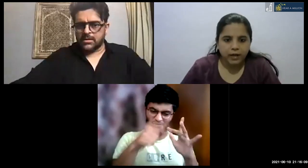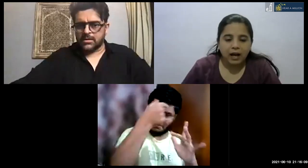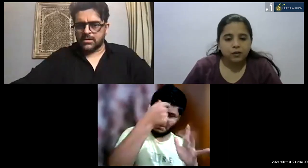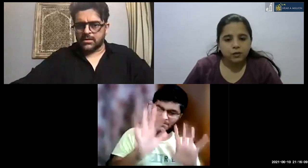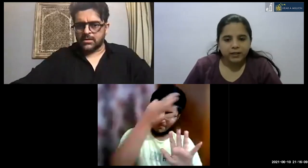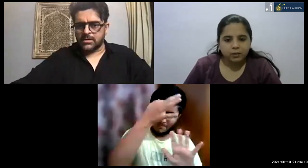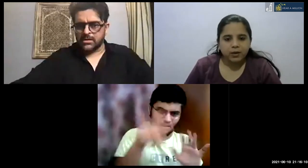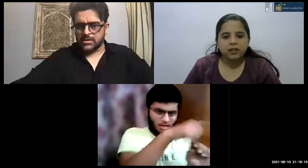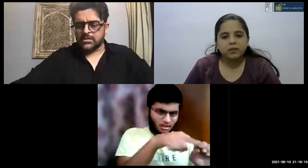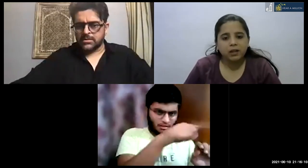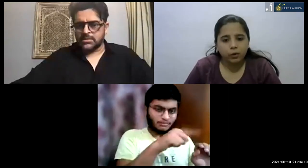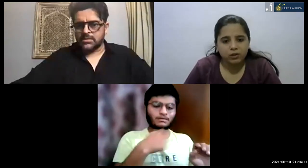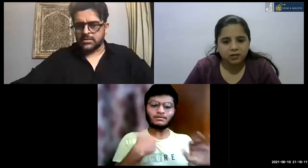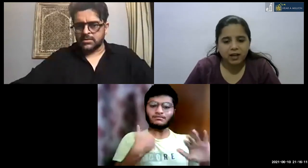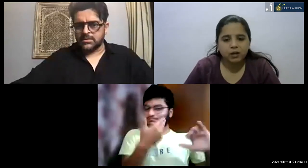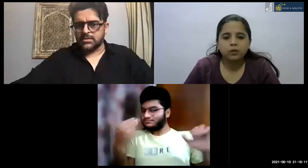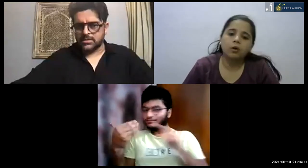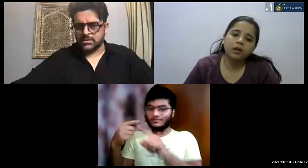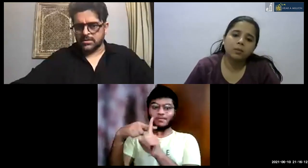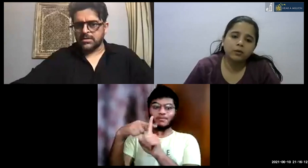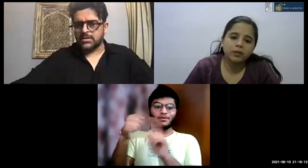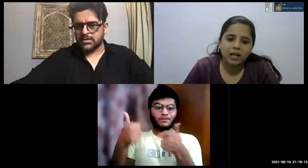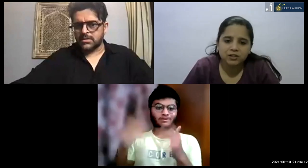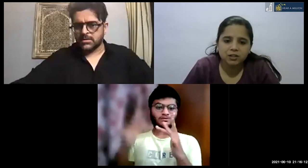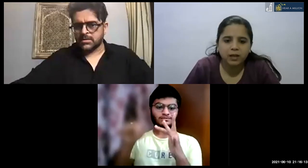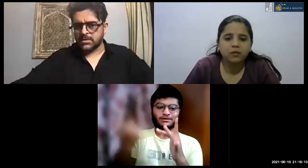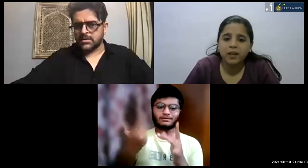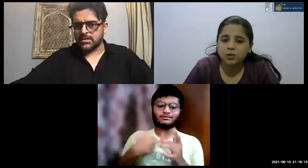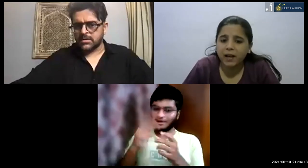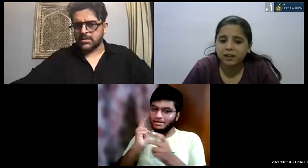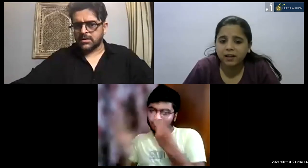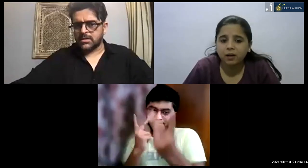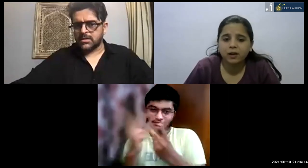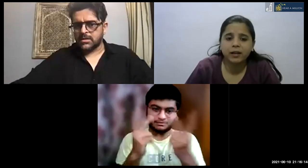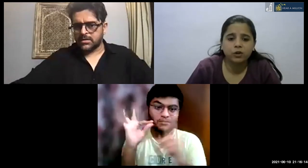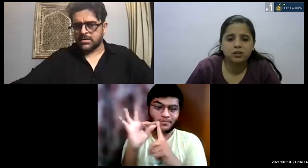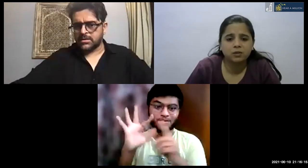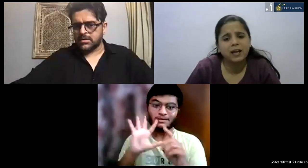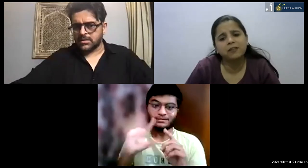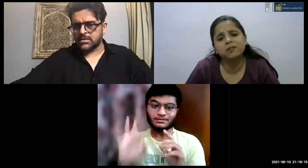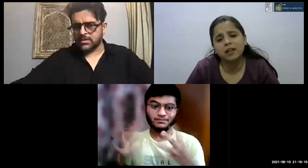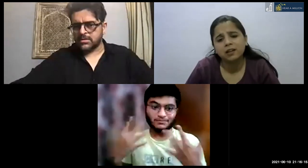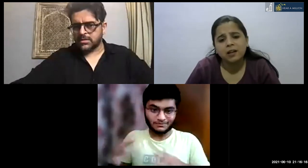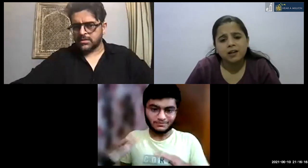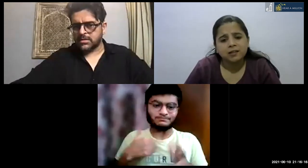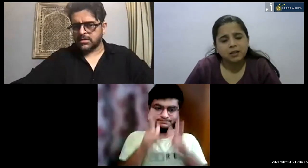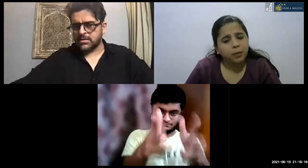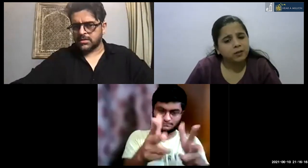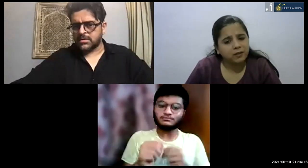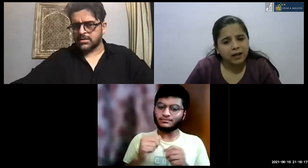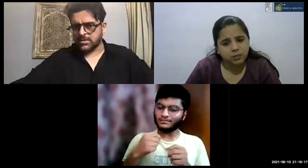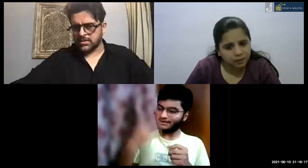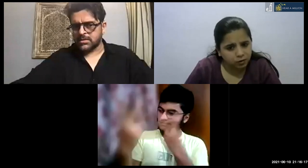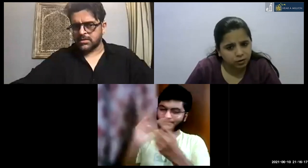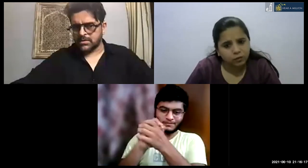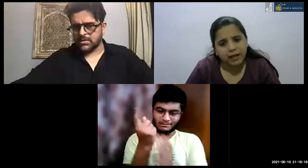So yeah, I was quite surprised with the questions, right? You were talking about the challenges being faced by the online education, but I have seen some